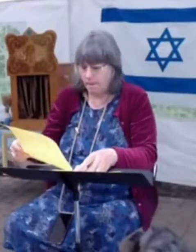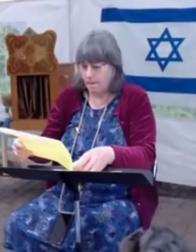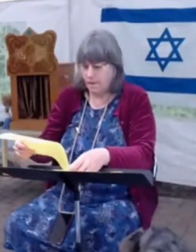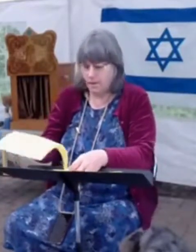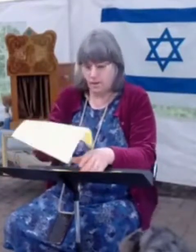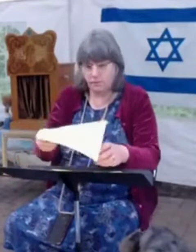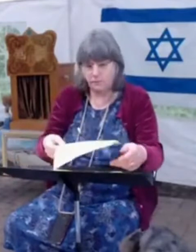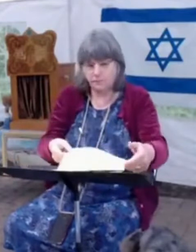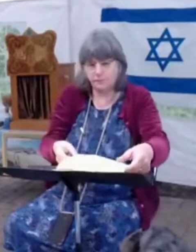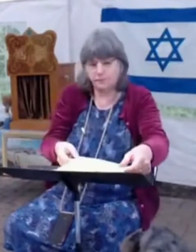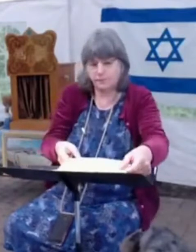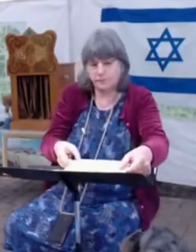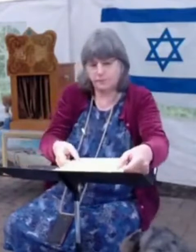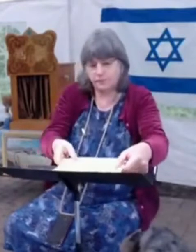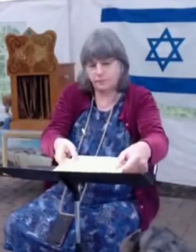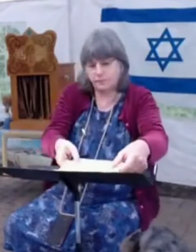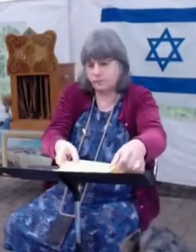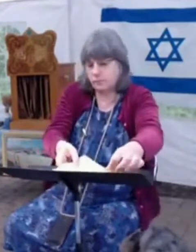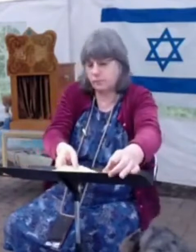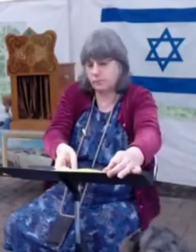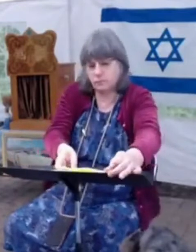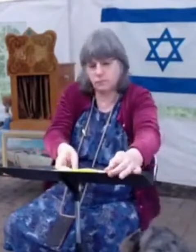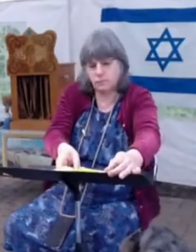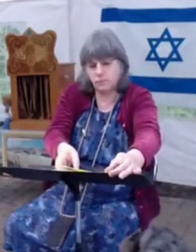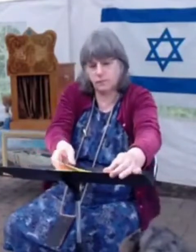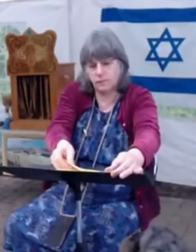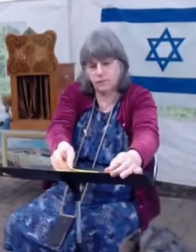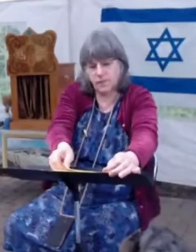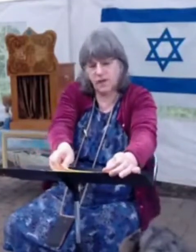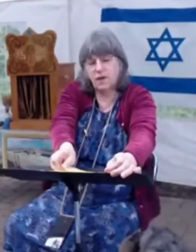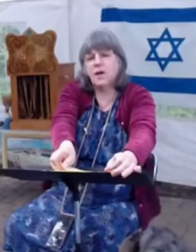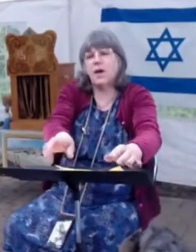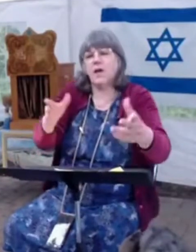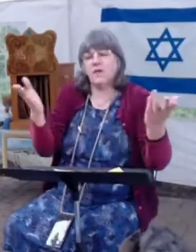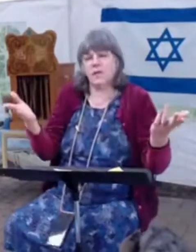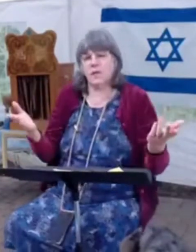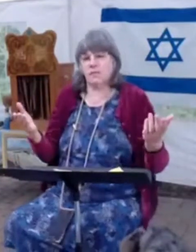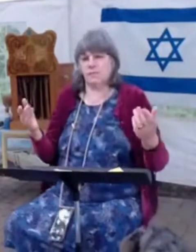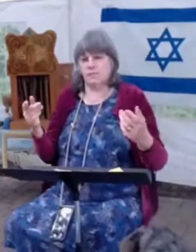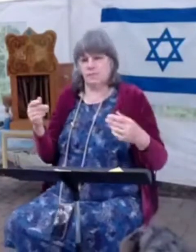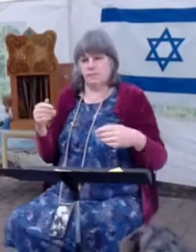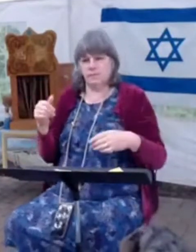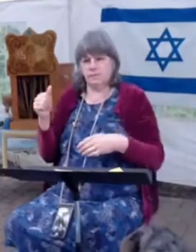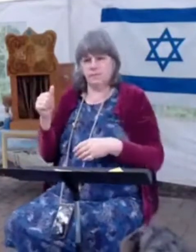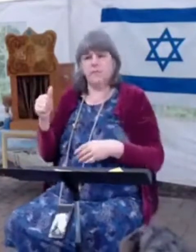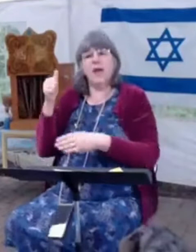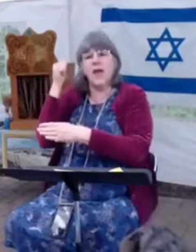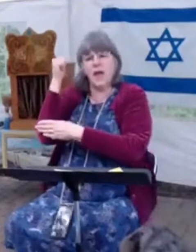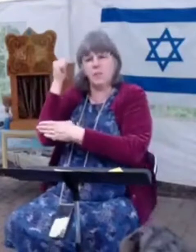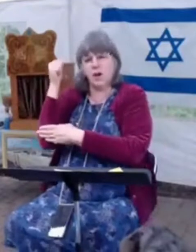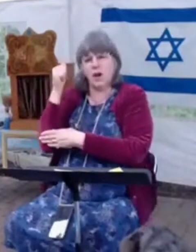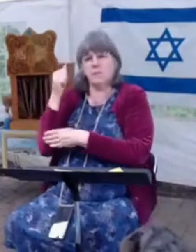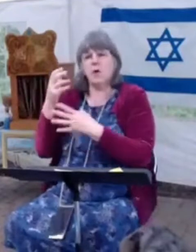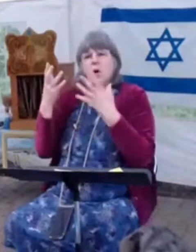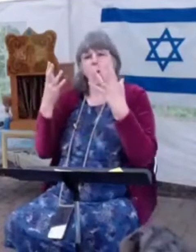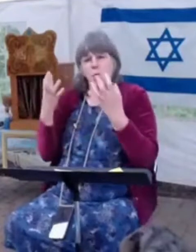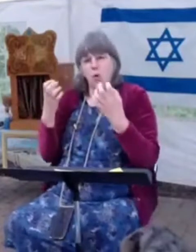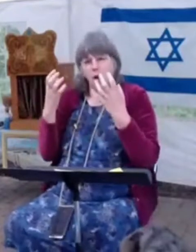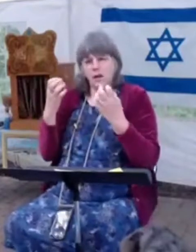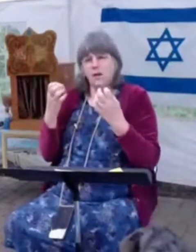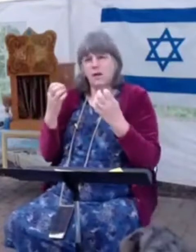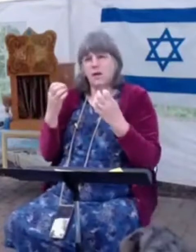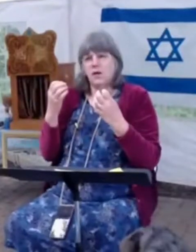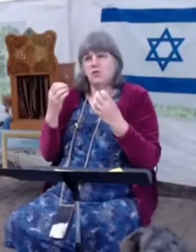man, of all men happened then to have concerning God, for he was the first that ventured to publish this